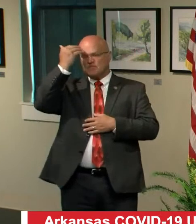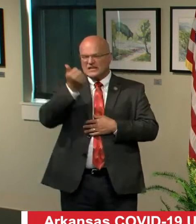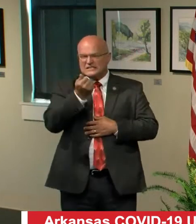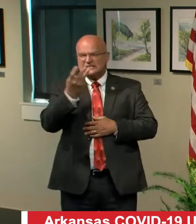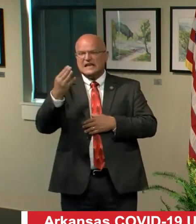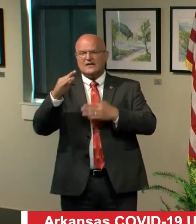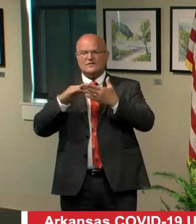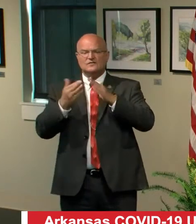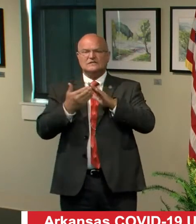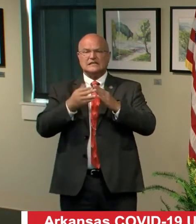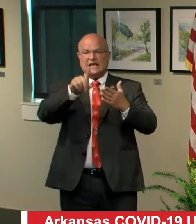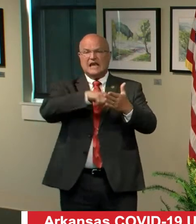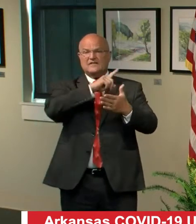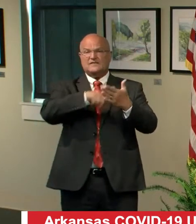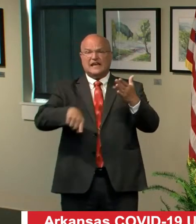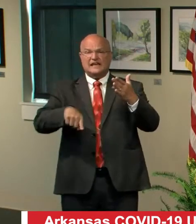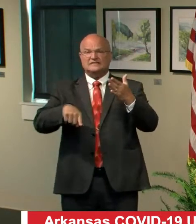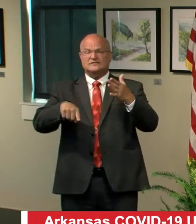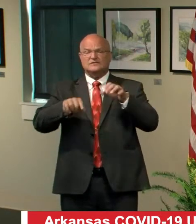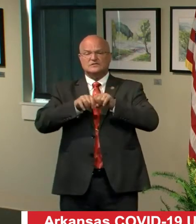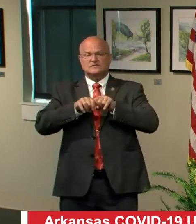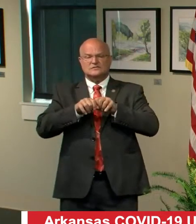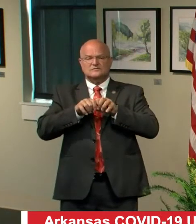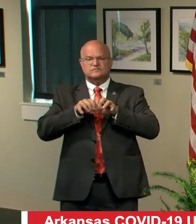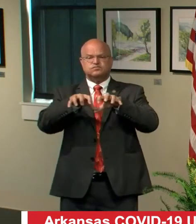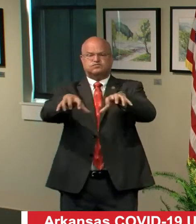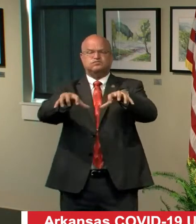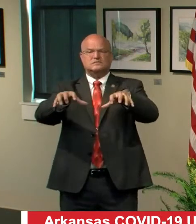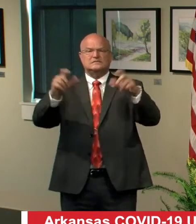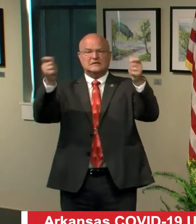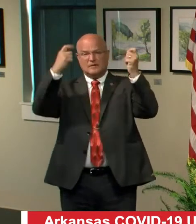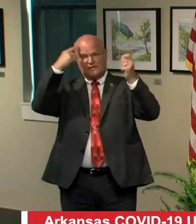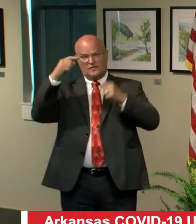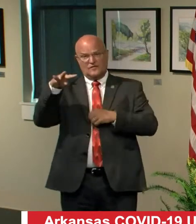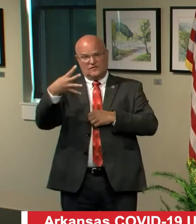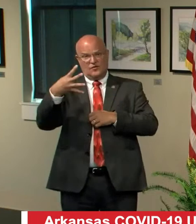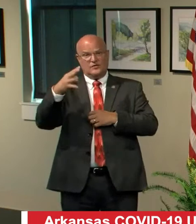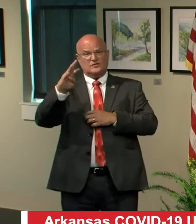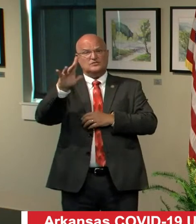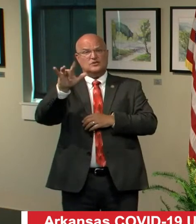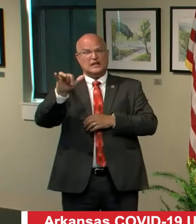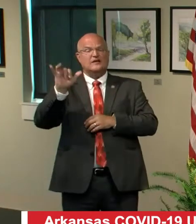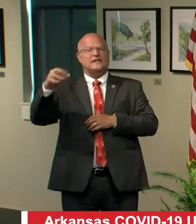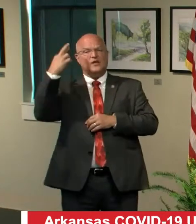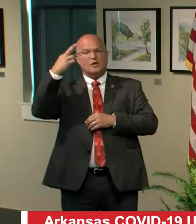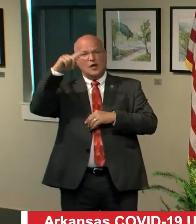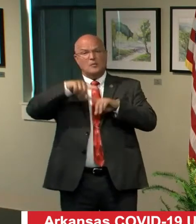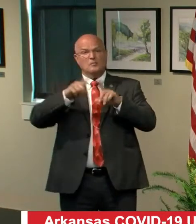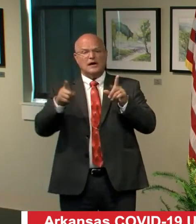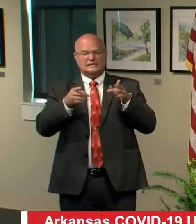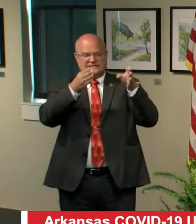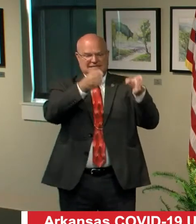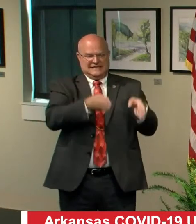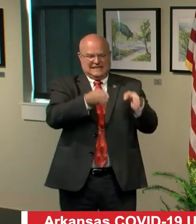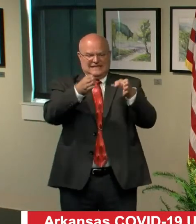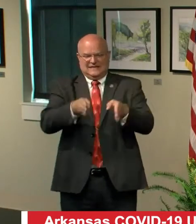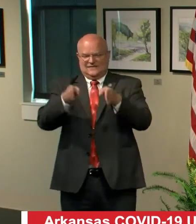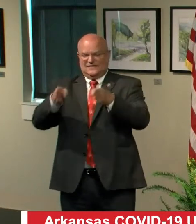of cities have canceled mass celebrations for the 4th for that reason, but there'll be